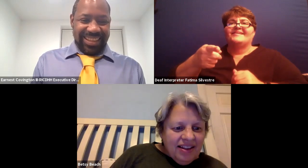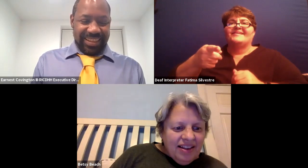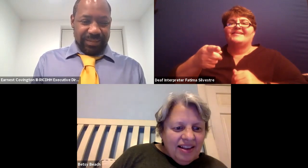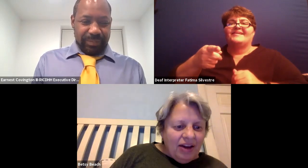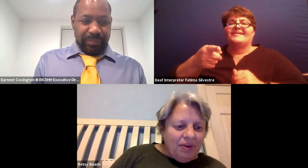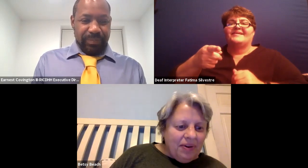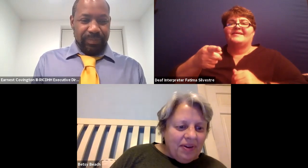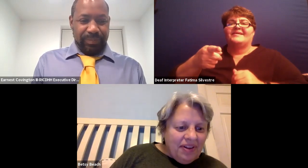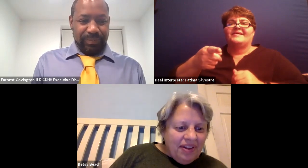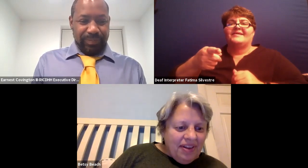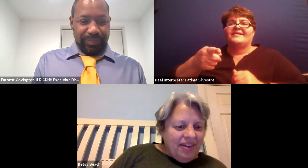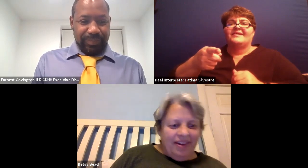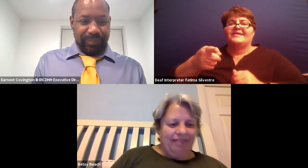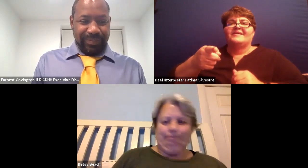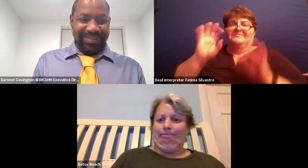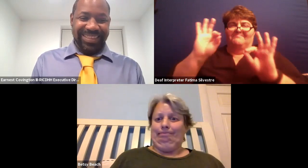Sorry.